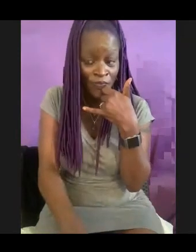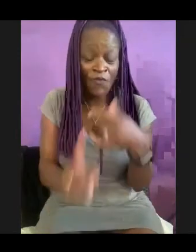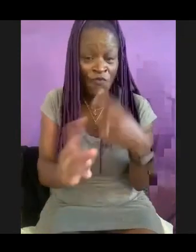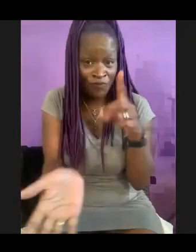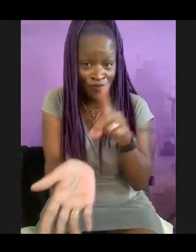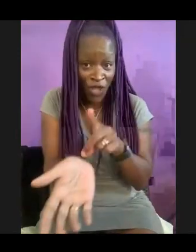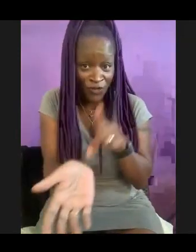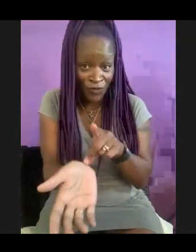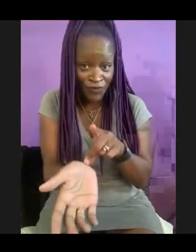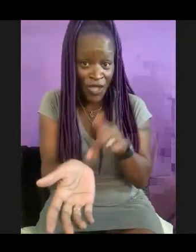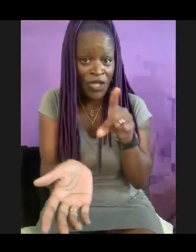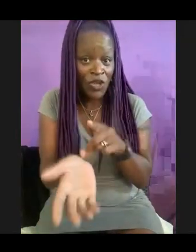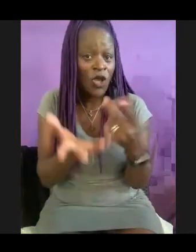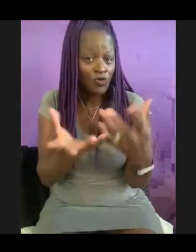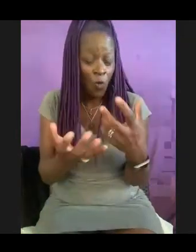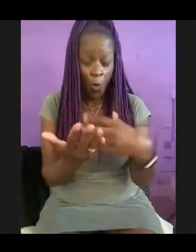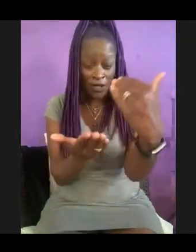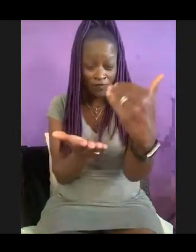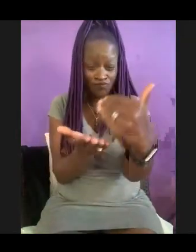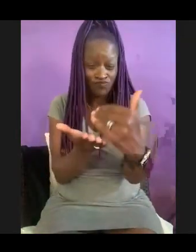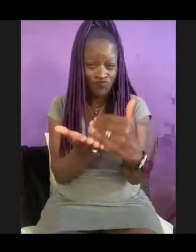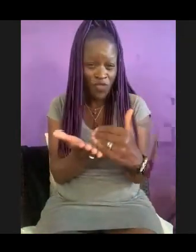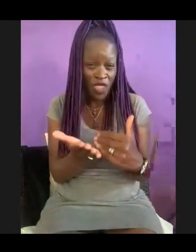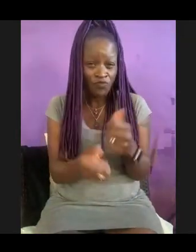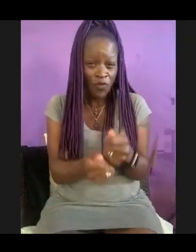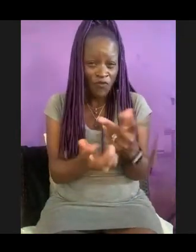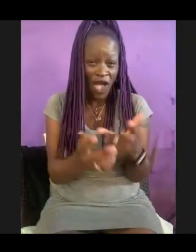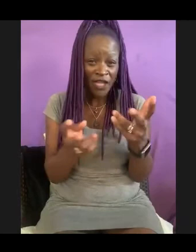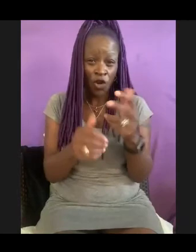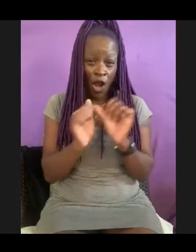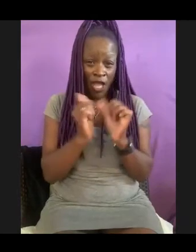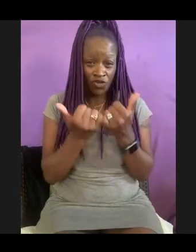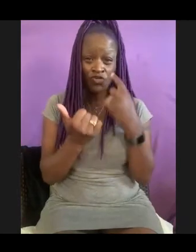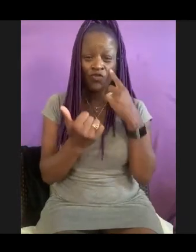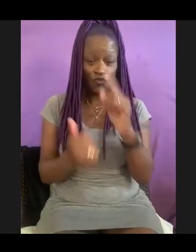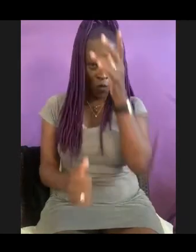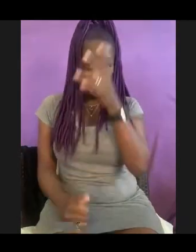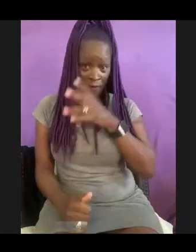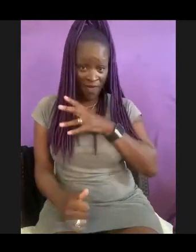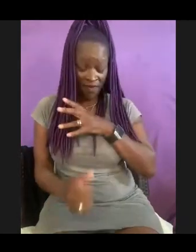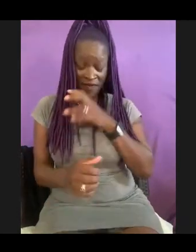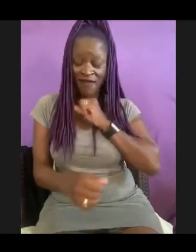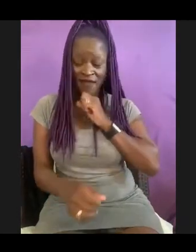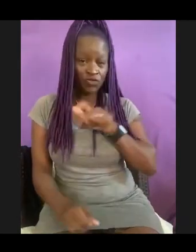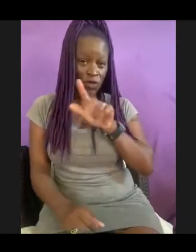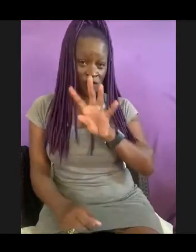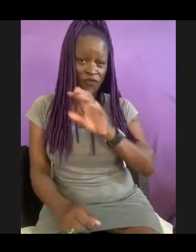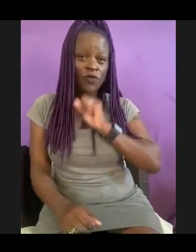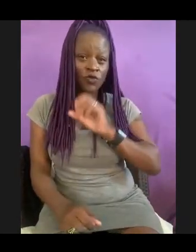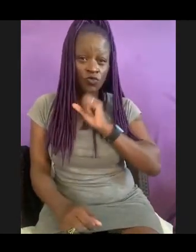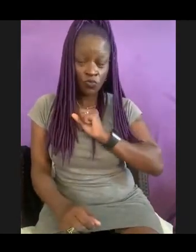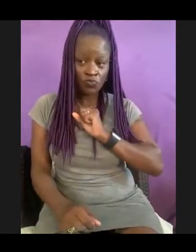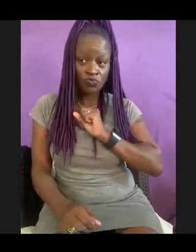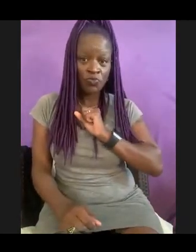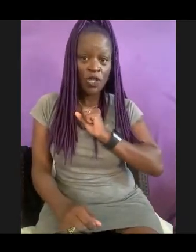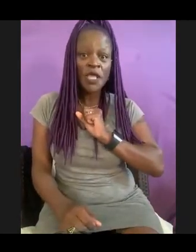a list of provider agencies for a male, 24 years, who was being released after 3